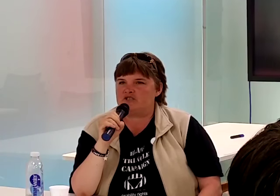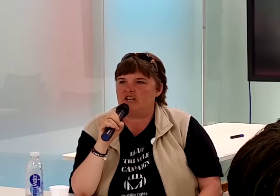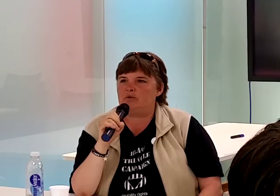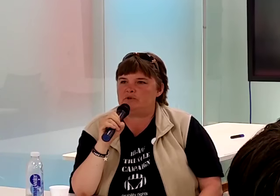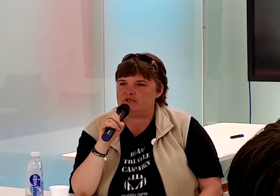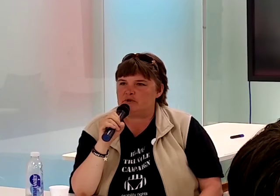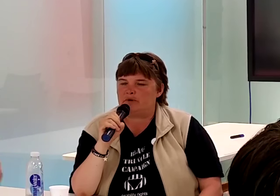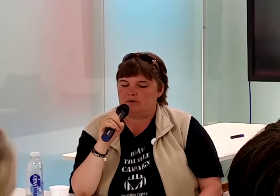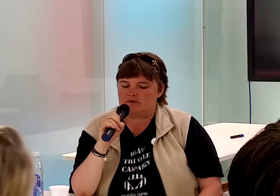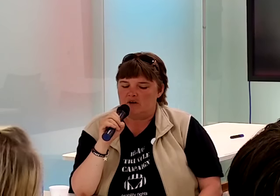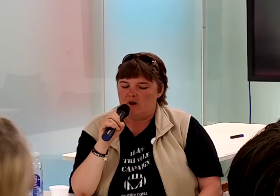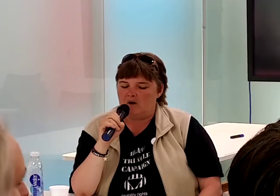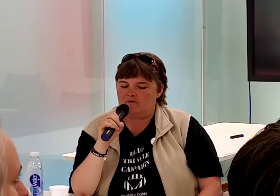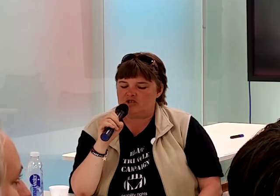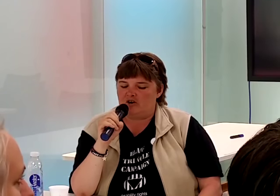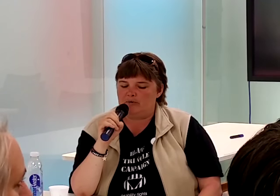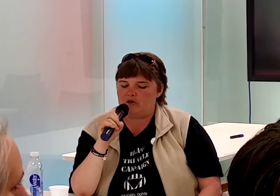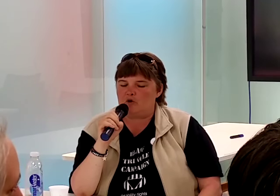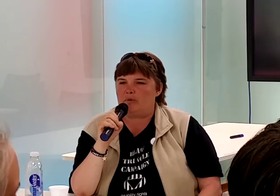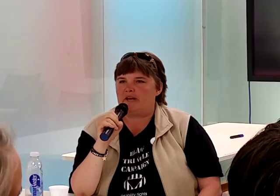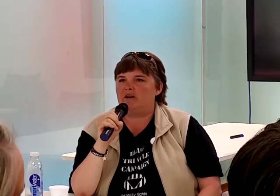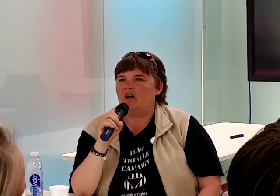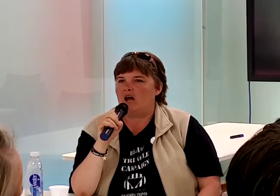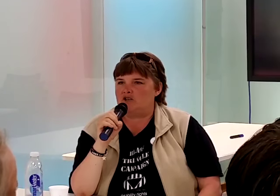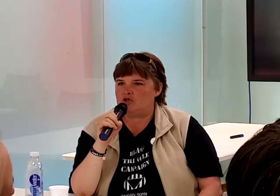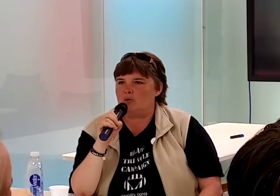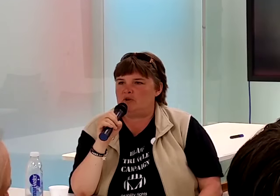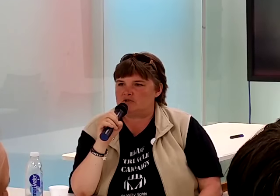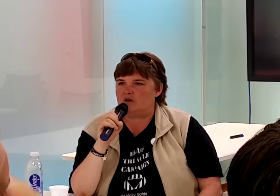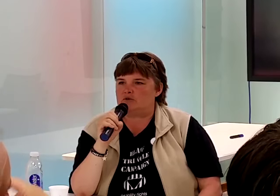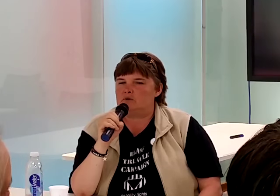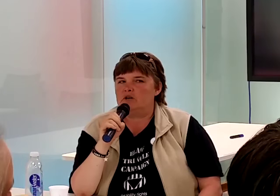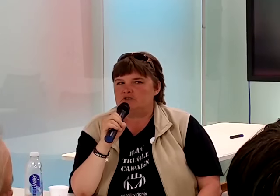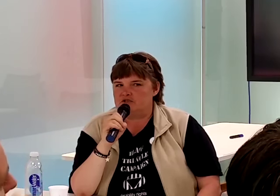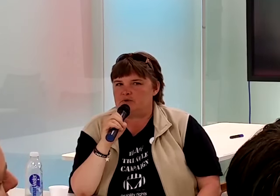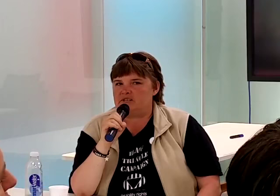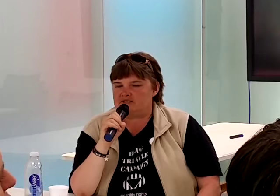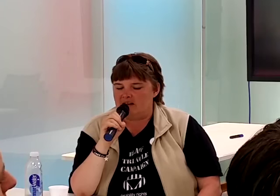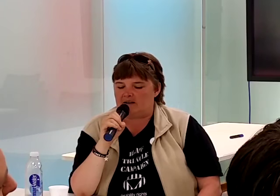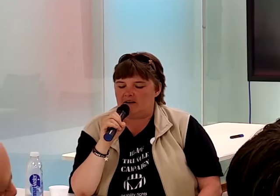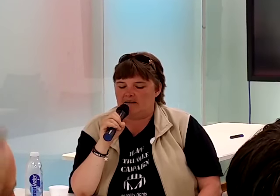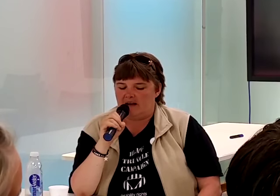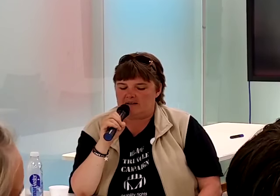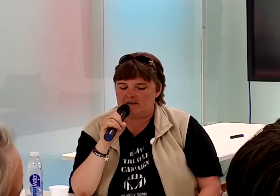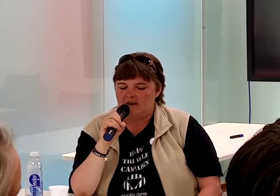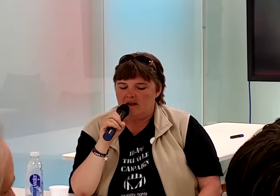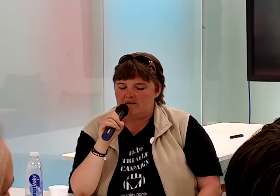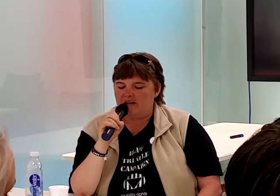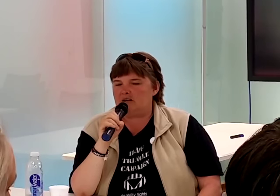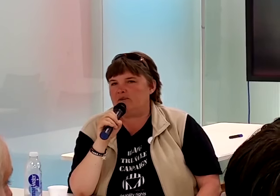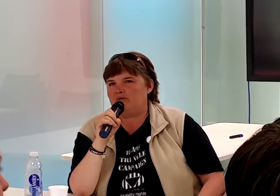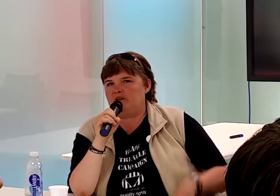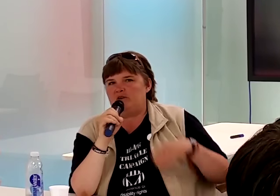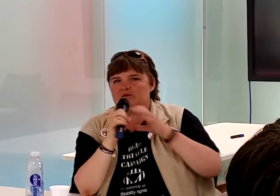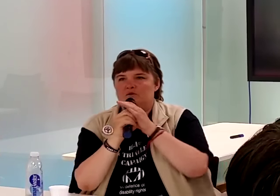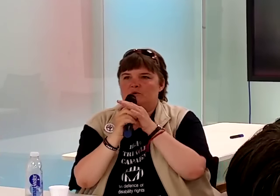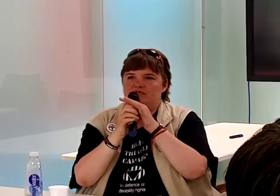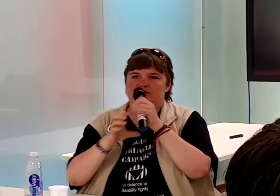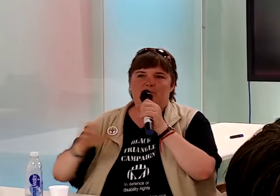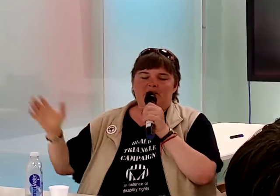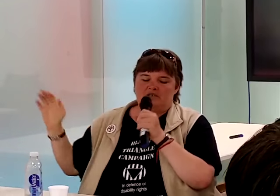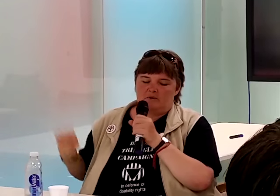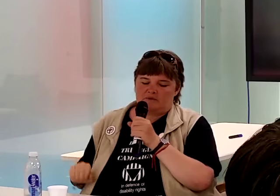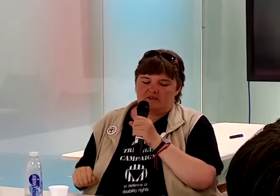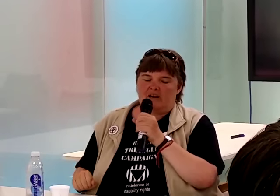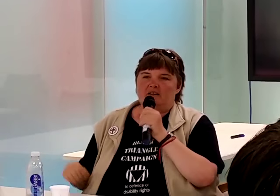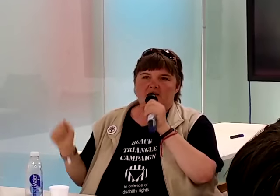will have the continuing support of Jeremy Corbyn and John McDonnell to do exactly that. Thank you for having me